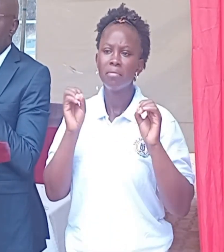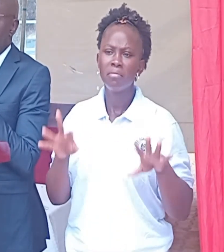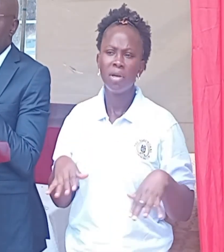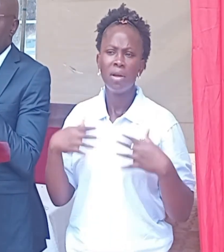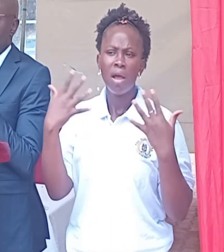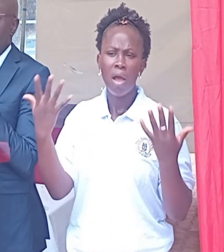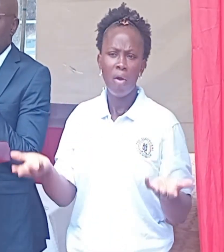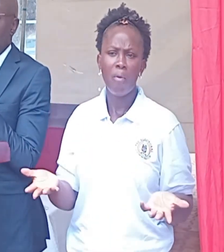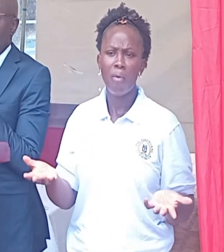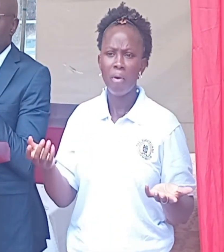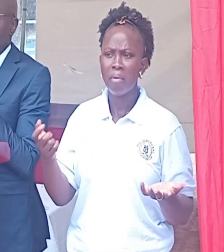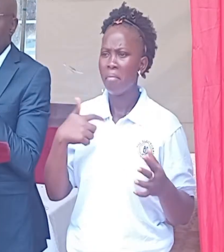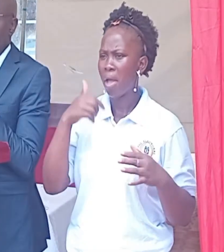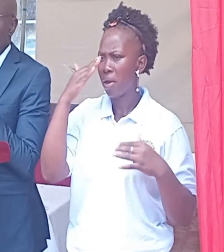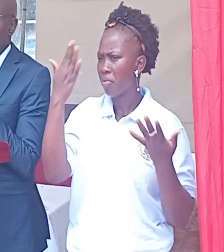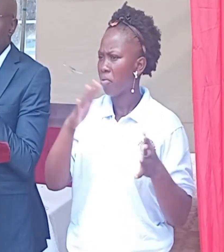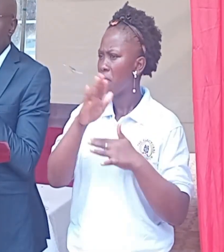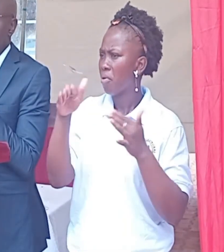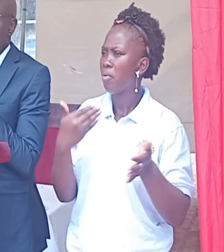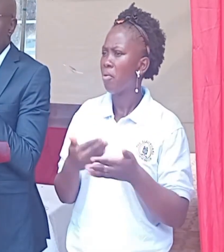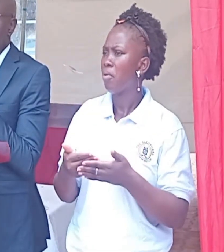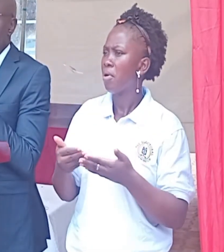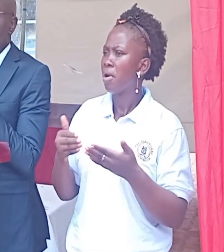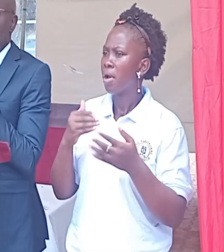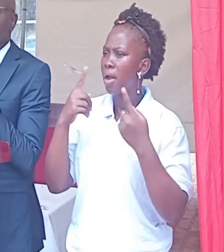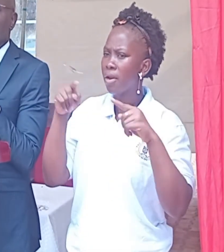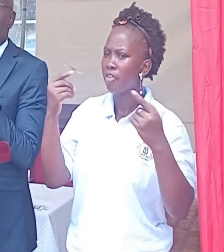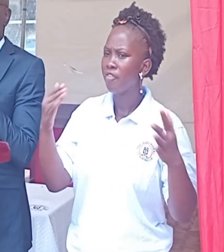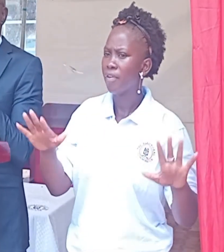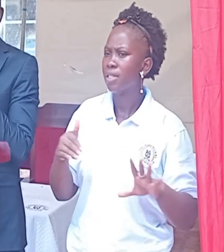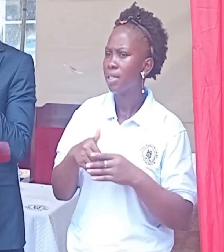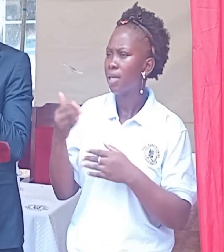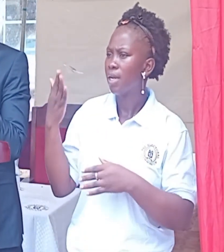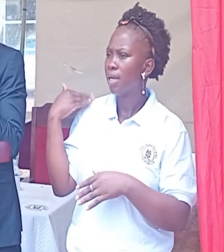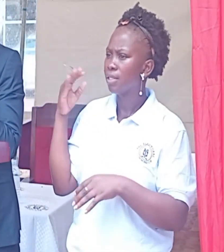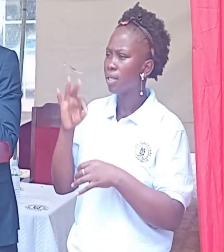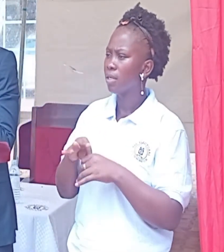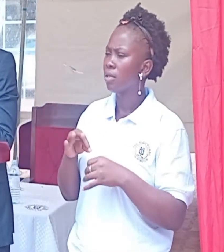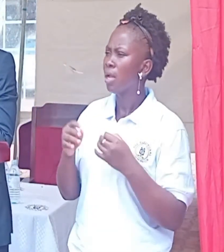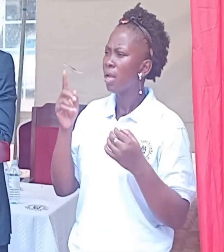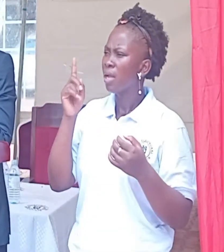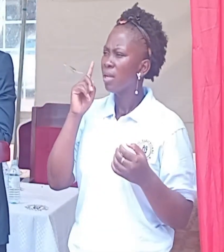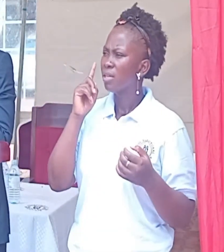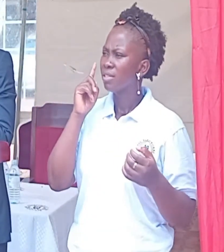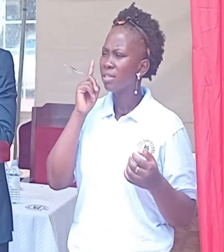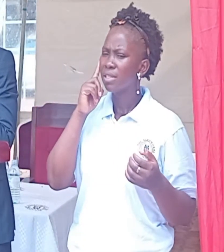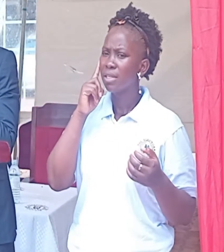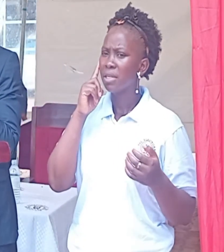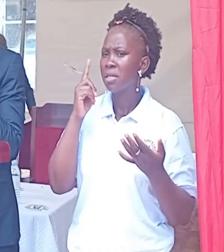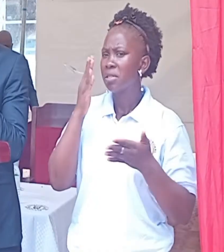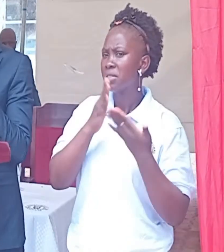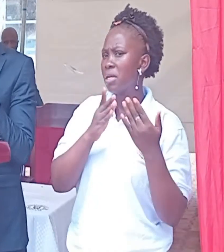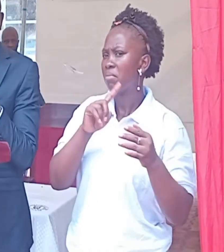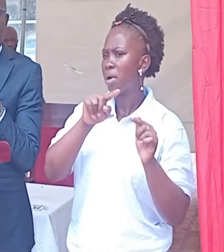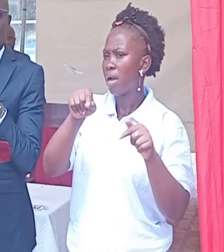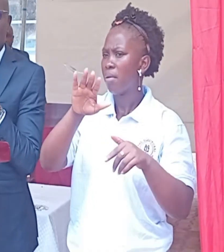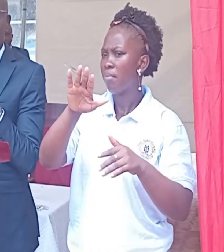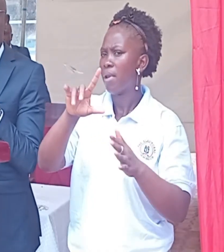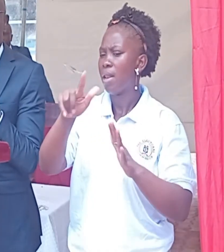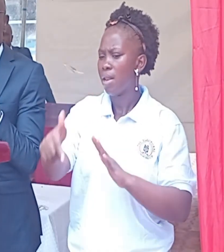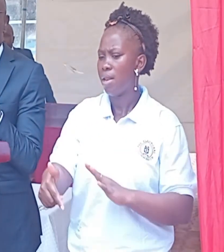wakawedde tezalangiribwa zonna naye okujjako kijja kikeererezi naye